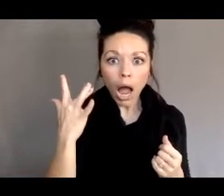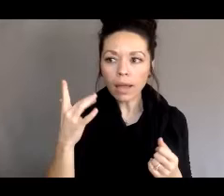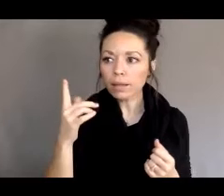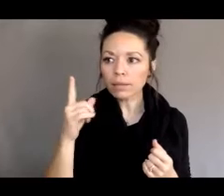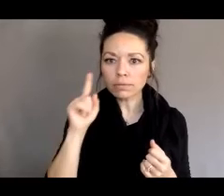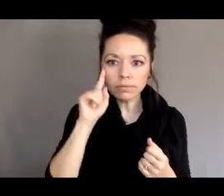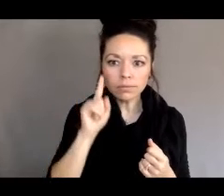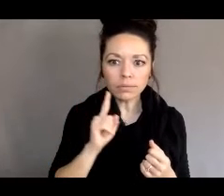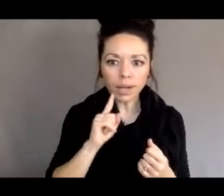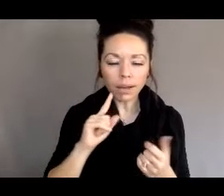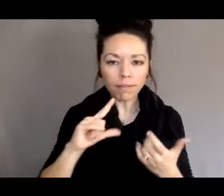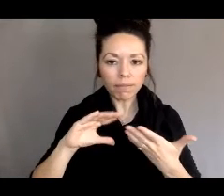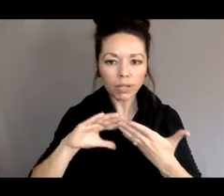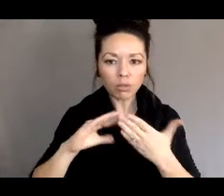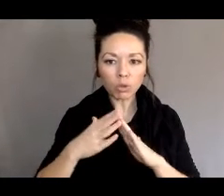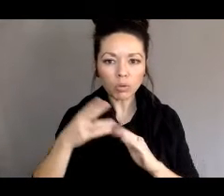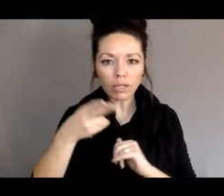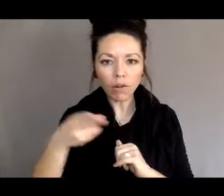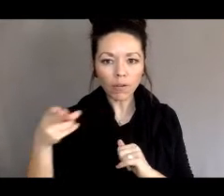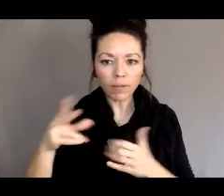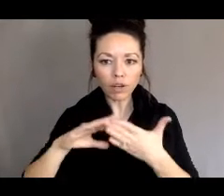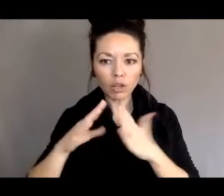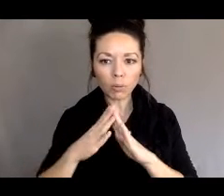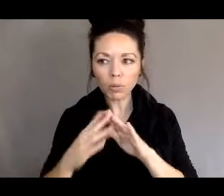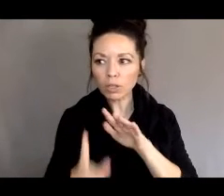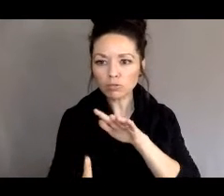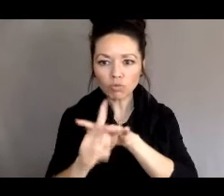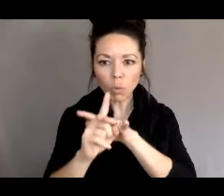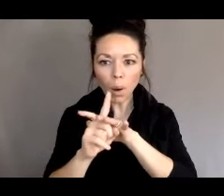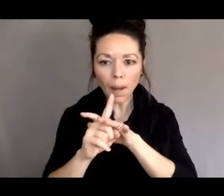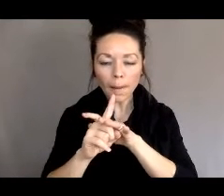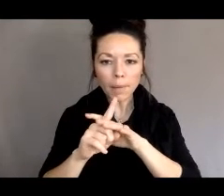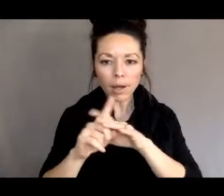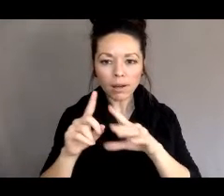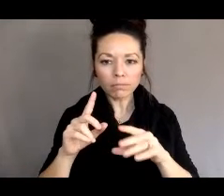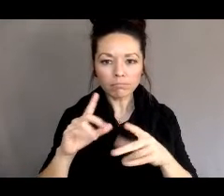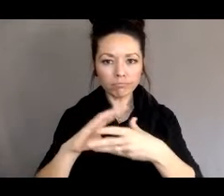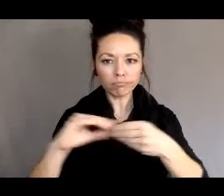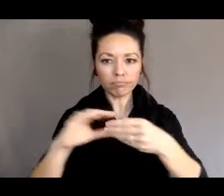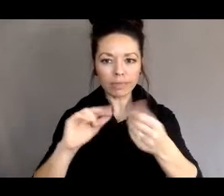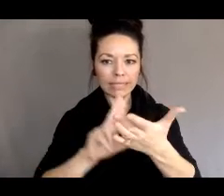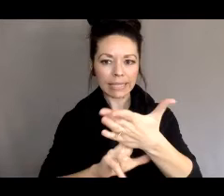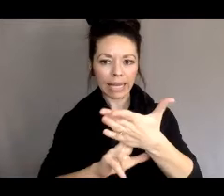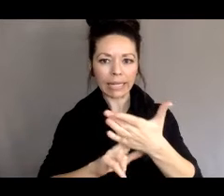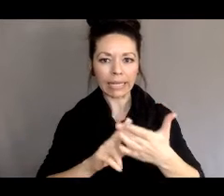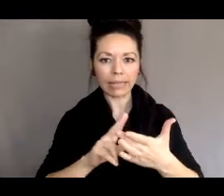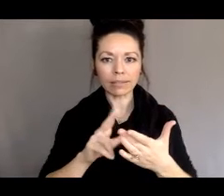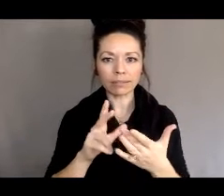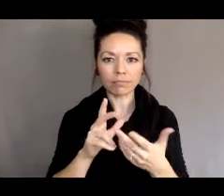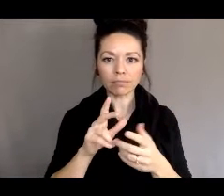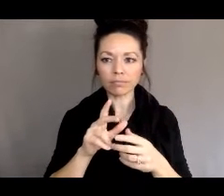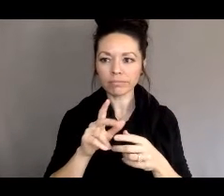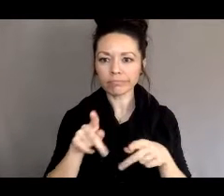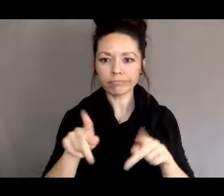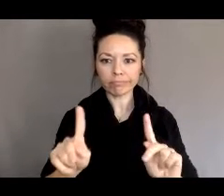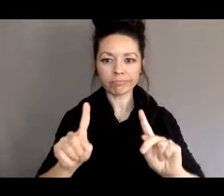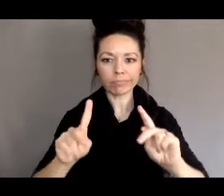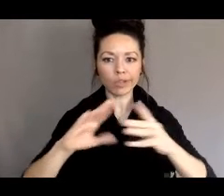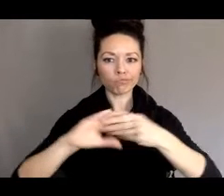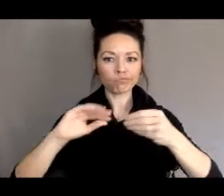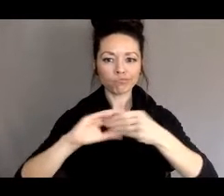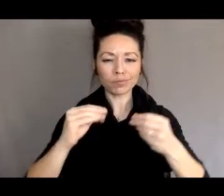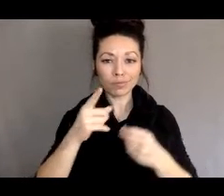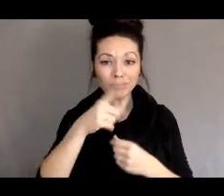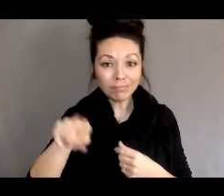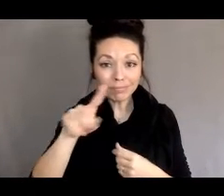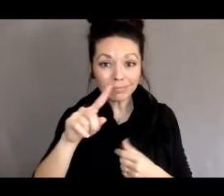deaf, hard of hearing, and deafblind community sign in to testify. So I really want to thank the community members